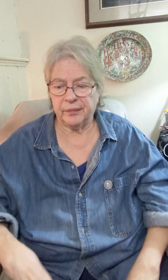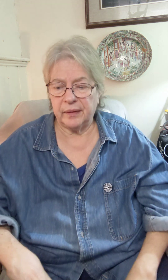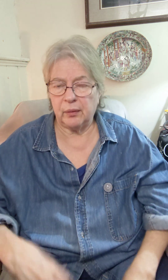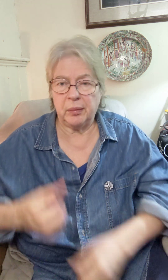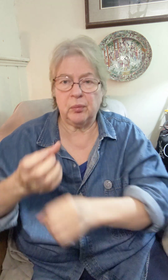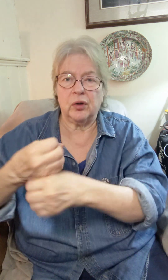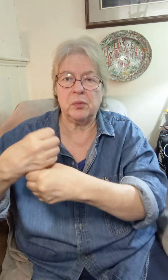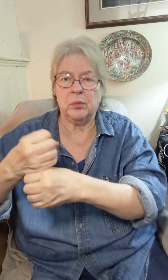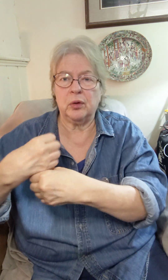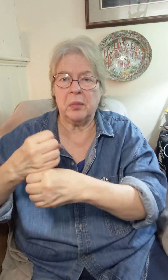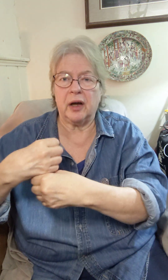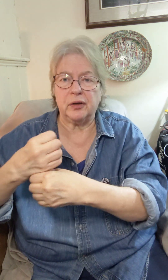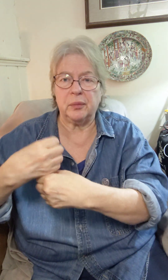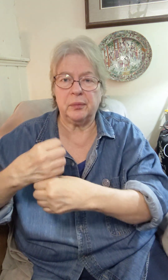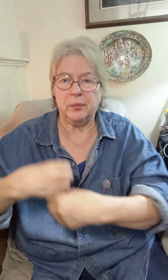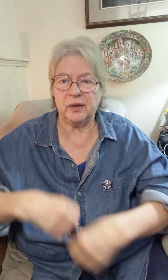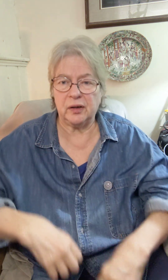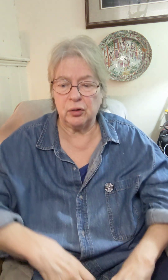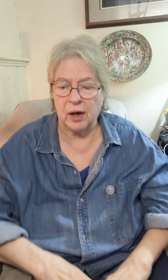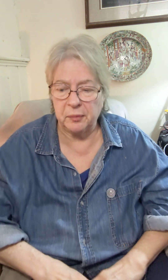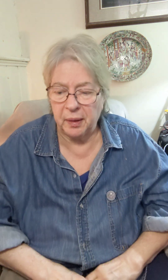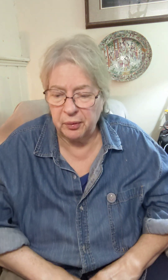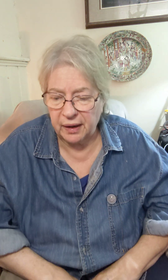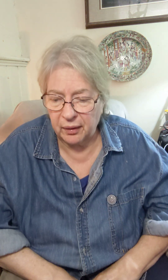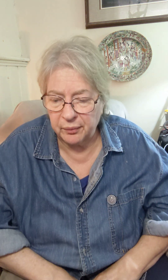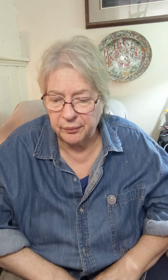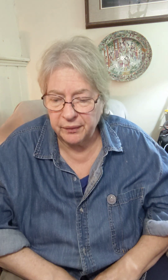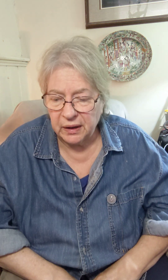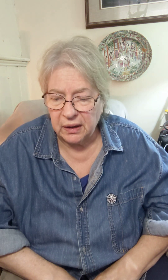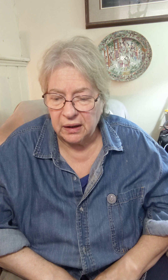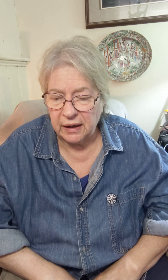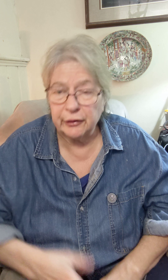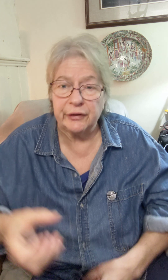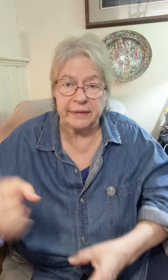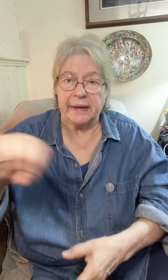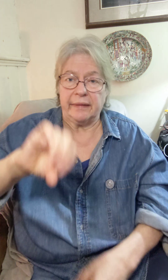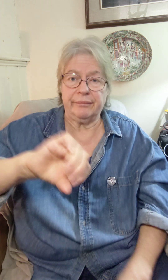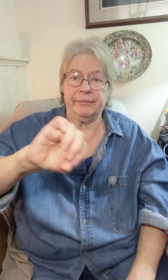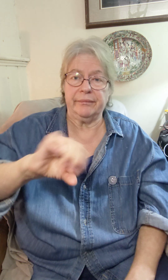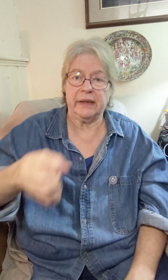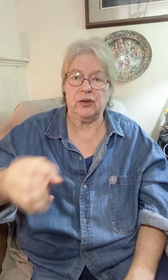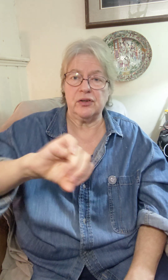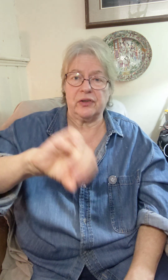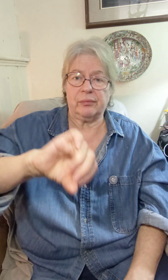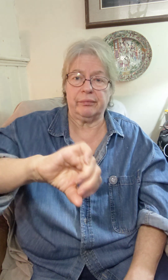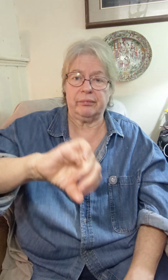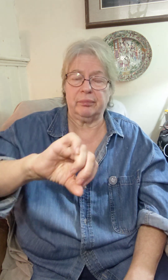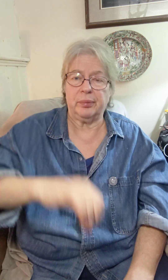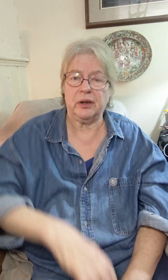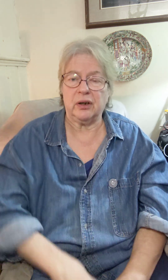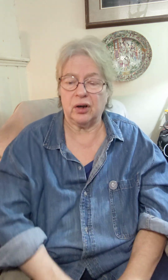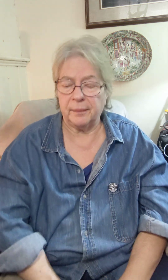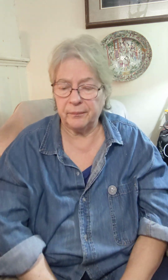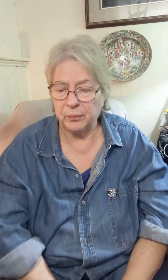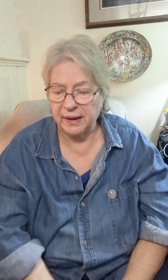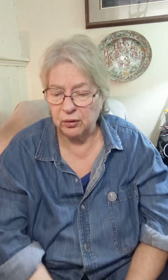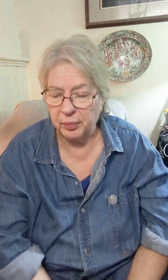That would be more modern. We tend to grind pepper now. I learned it like you're just putting it on, plain old